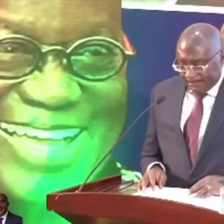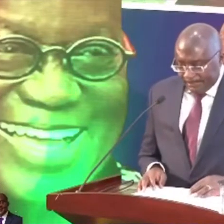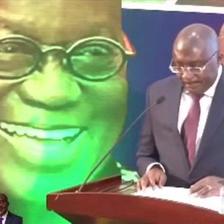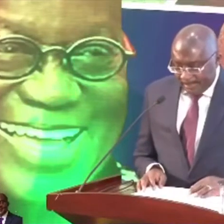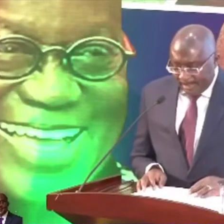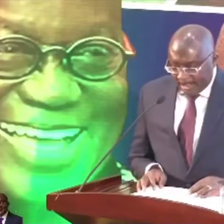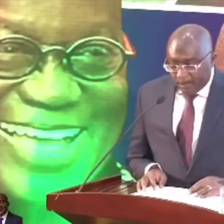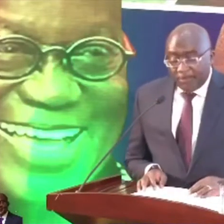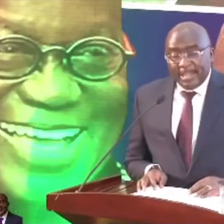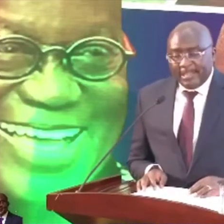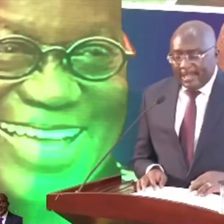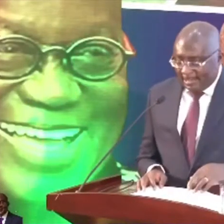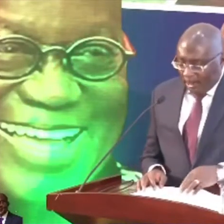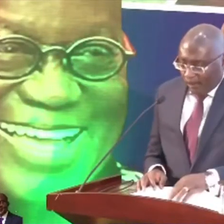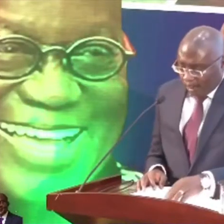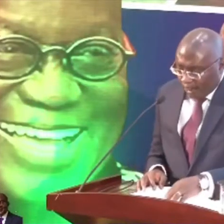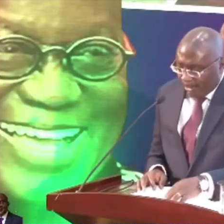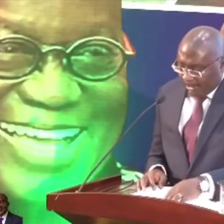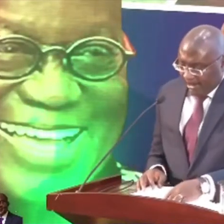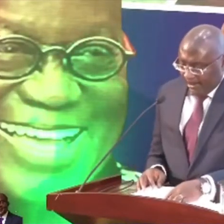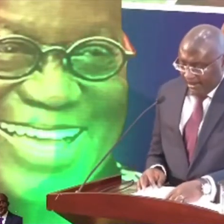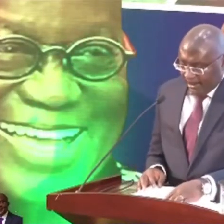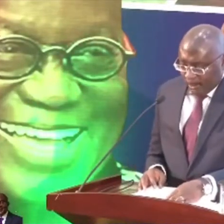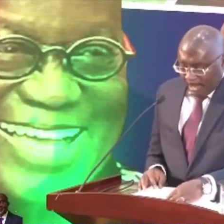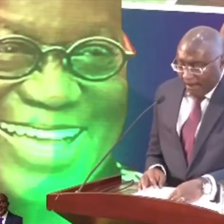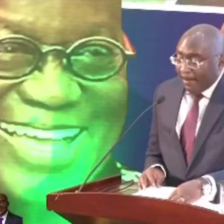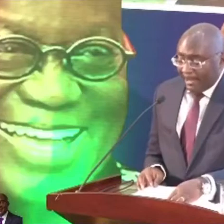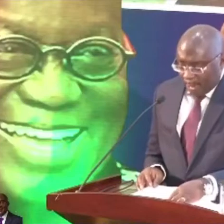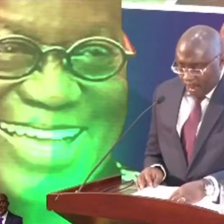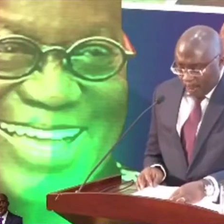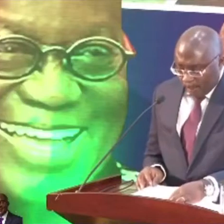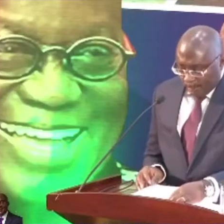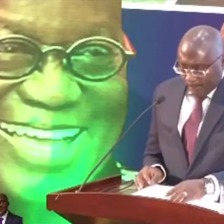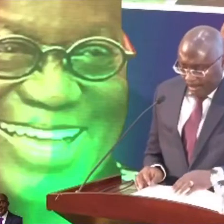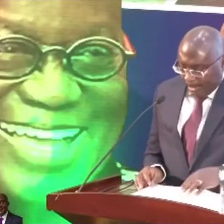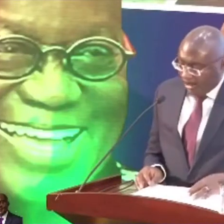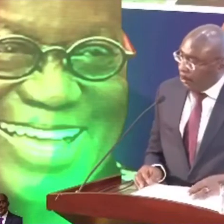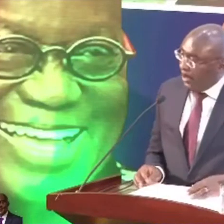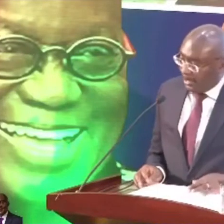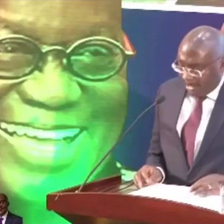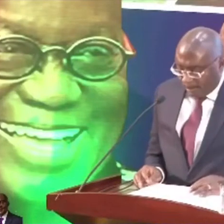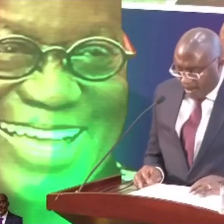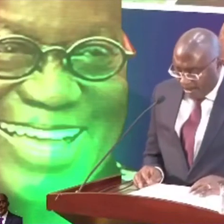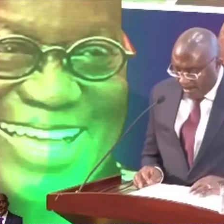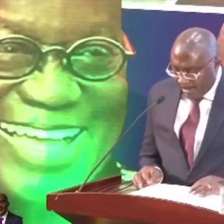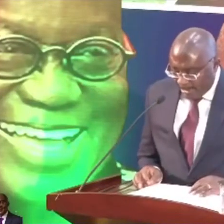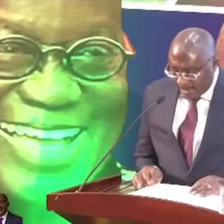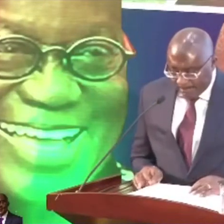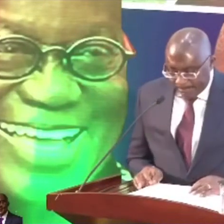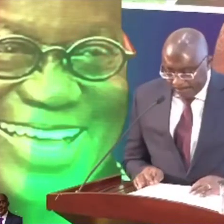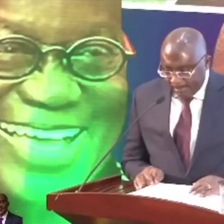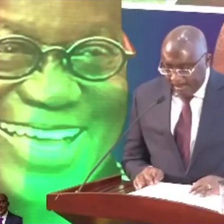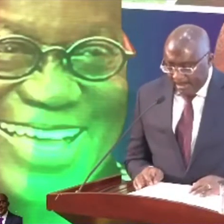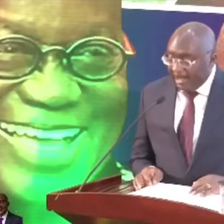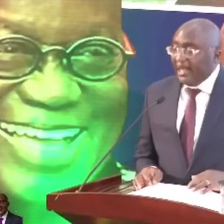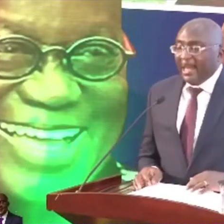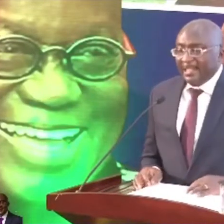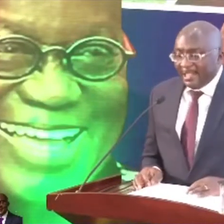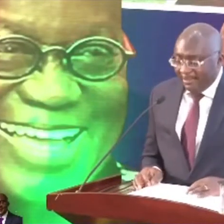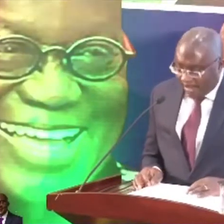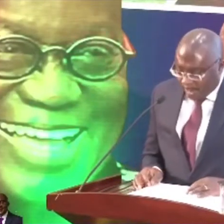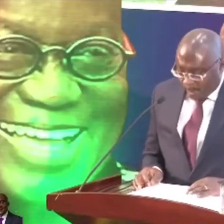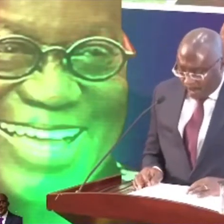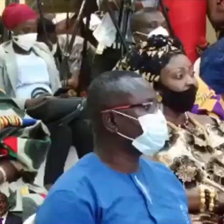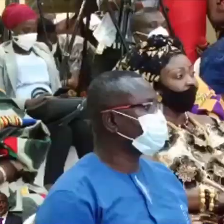Today has provided us the opportunity to come back to you and to make this presentation in a